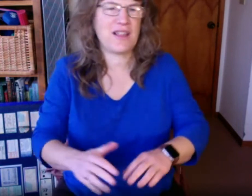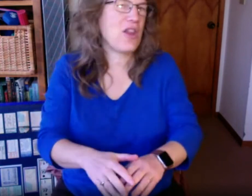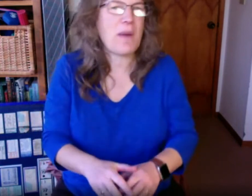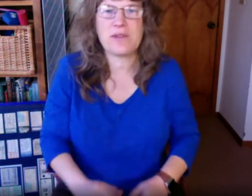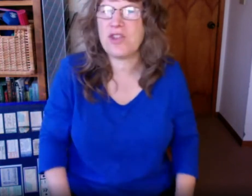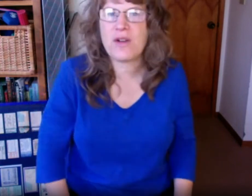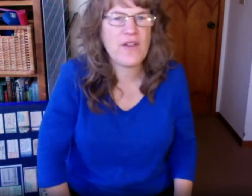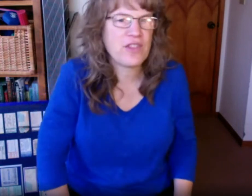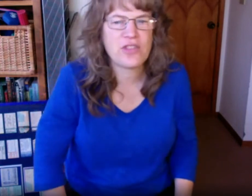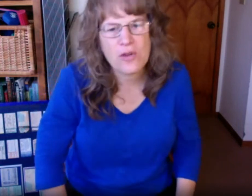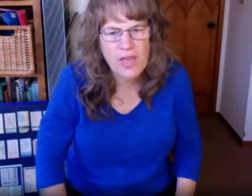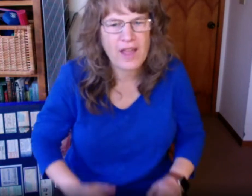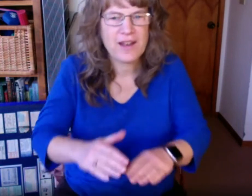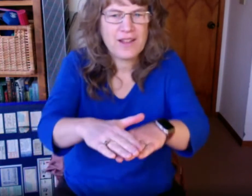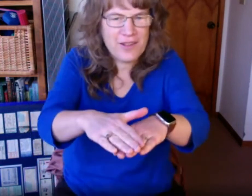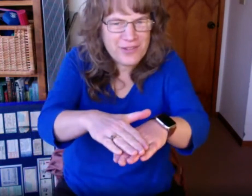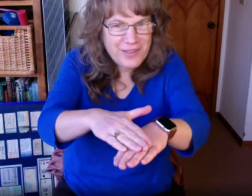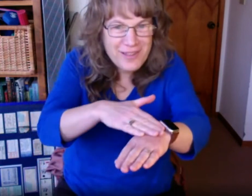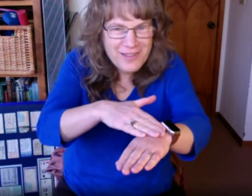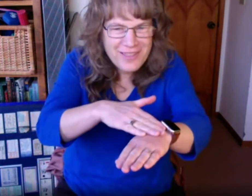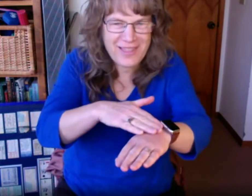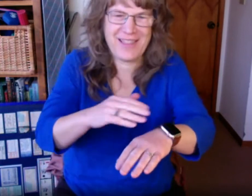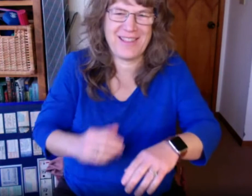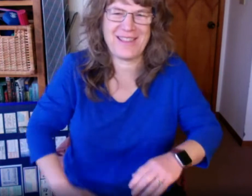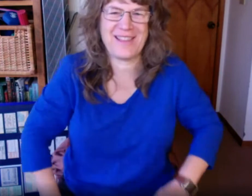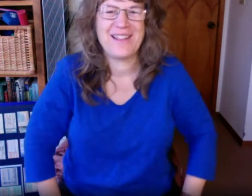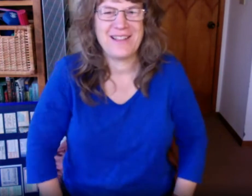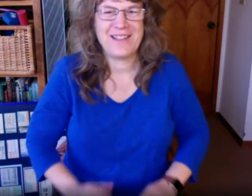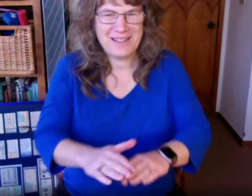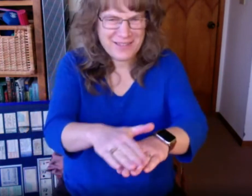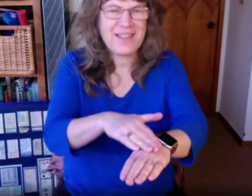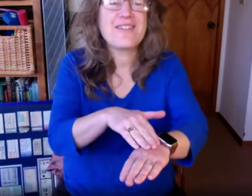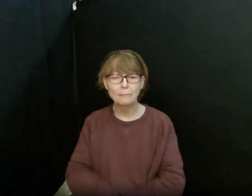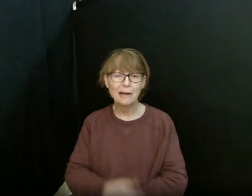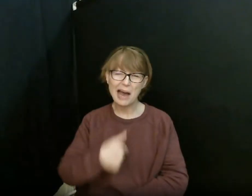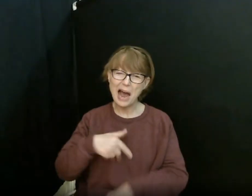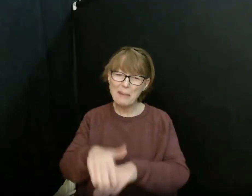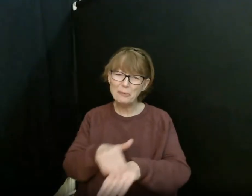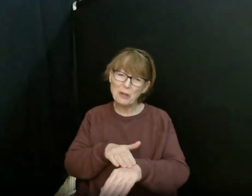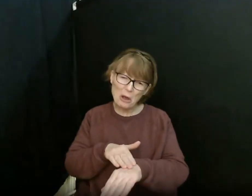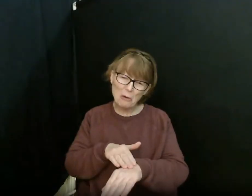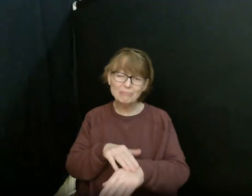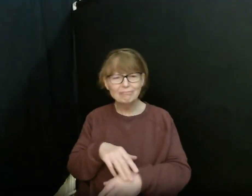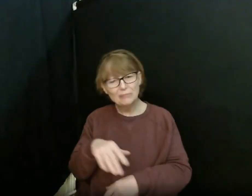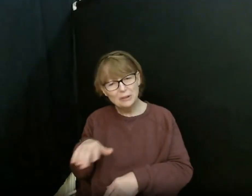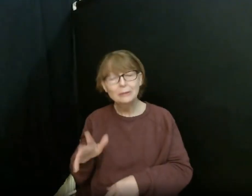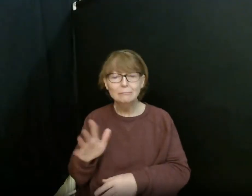mom, you don't have to do that. You just do Yeah, that. slow. Yeah, I'm slow.